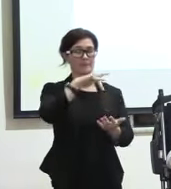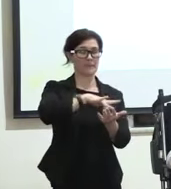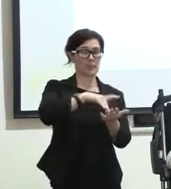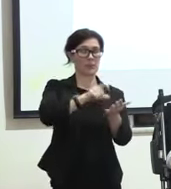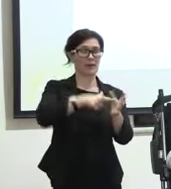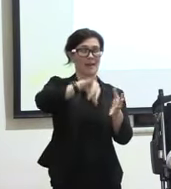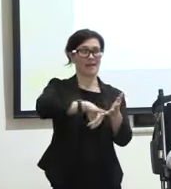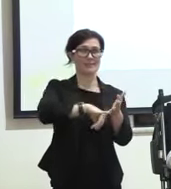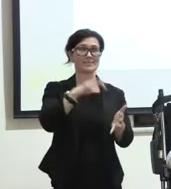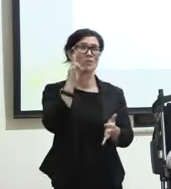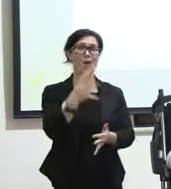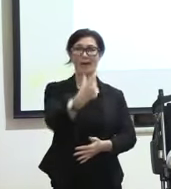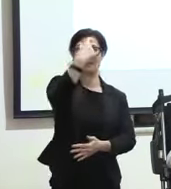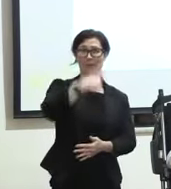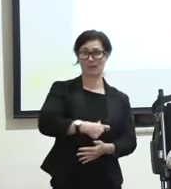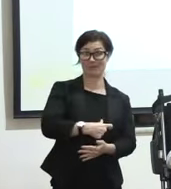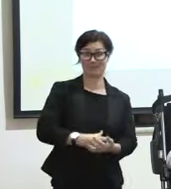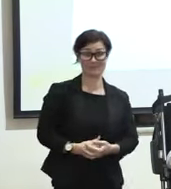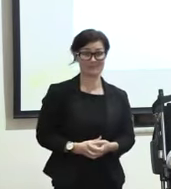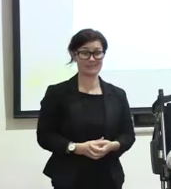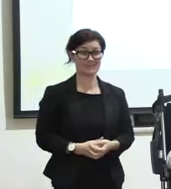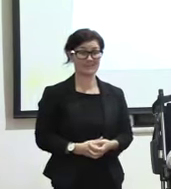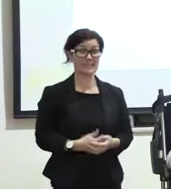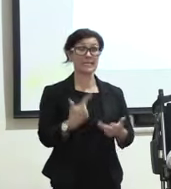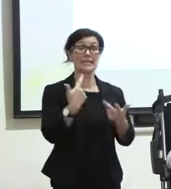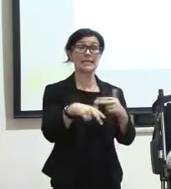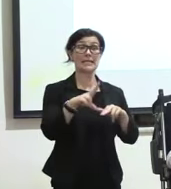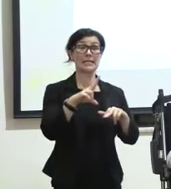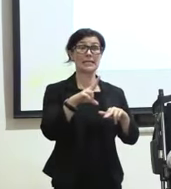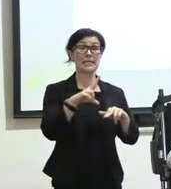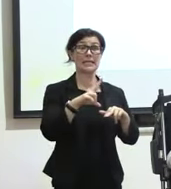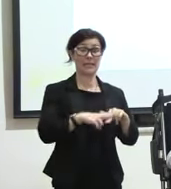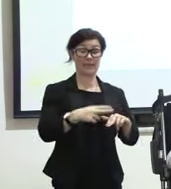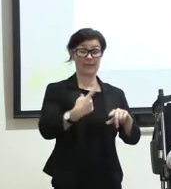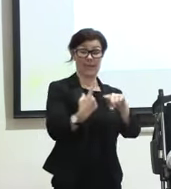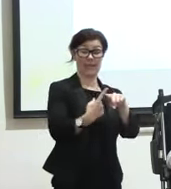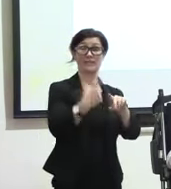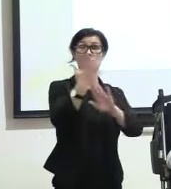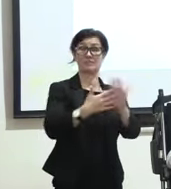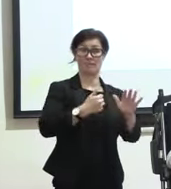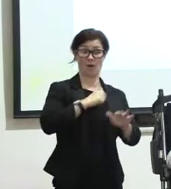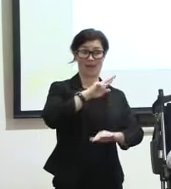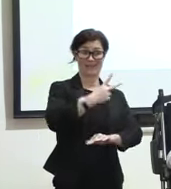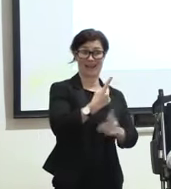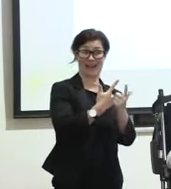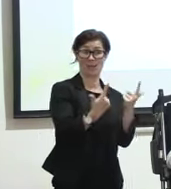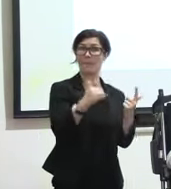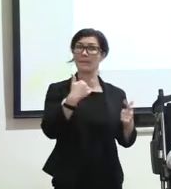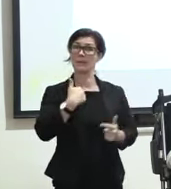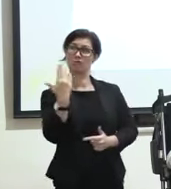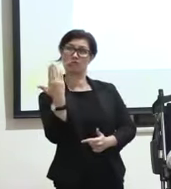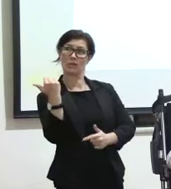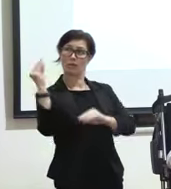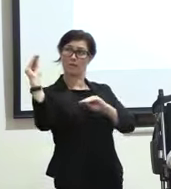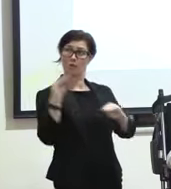person. But if I was someone who spoke English as a second language, I was a recent migrant maybe,